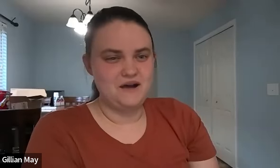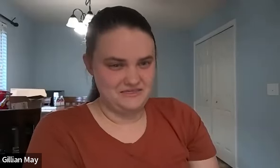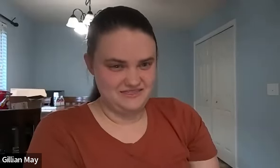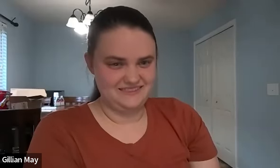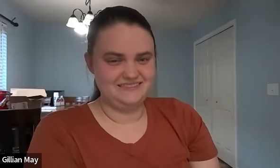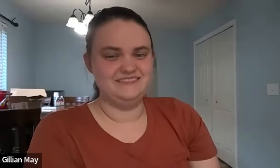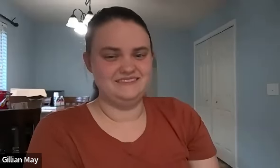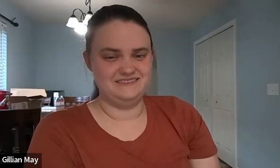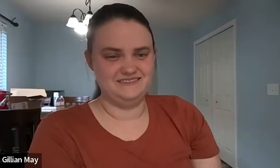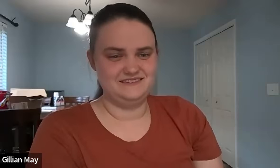Month.